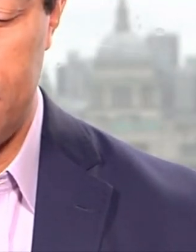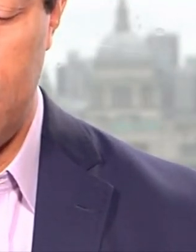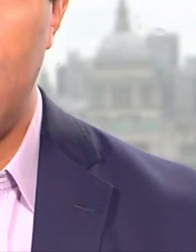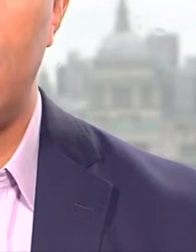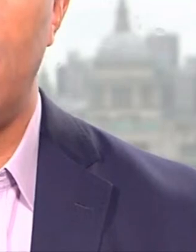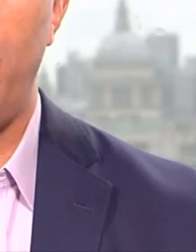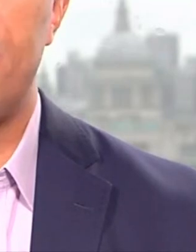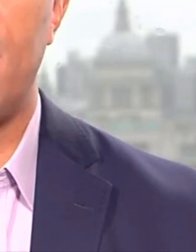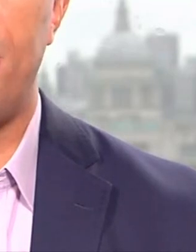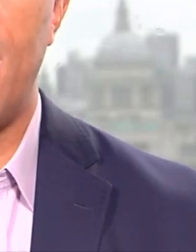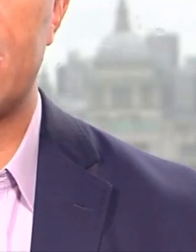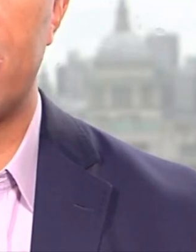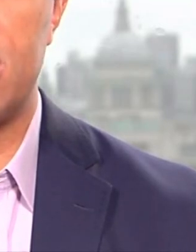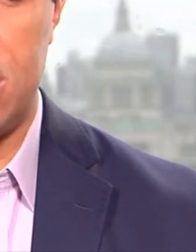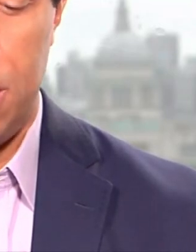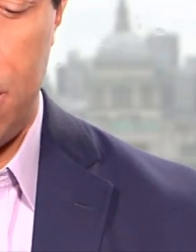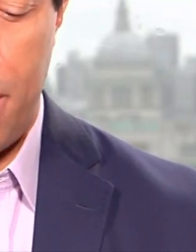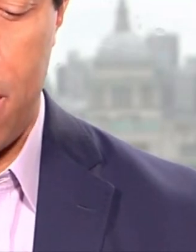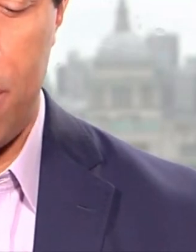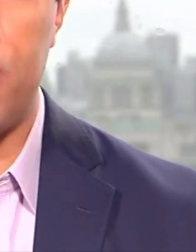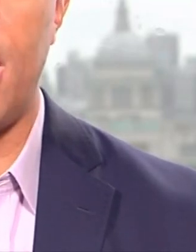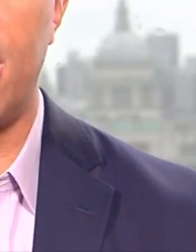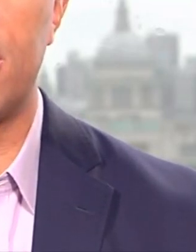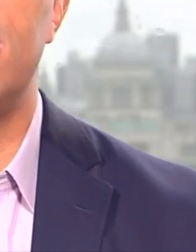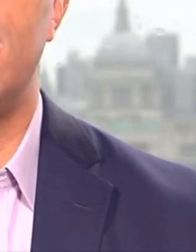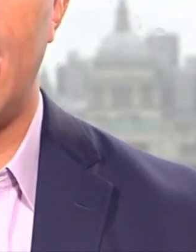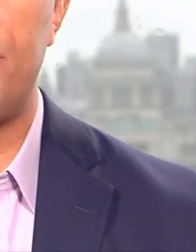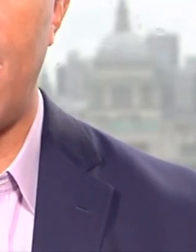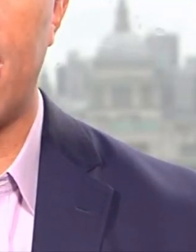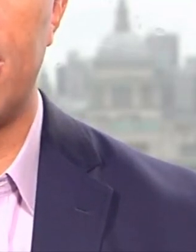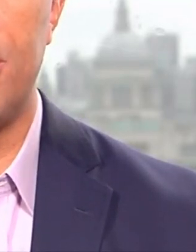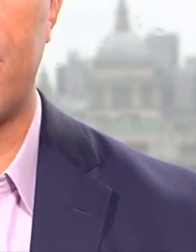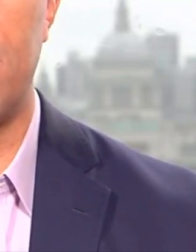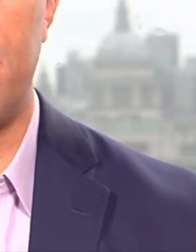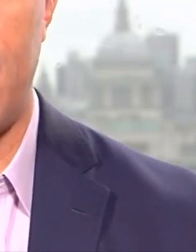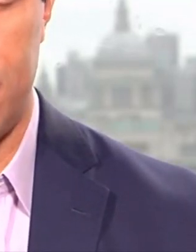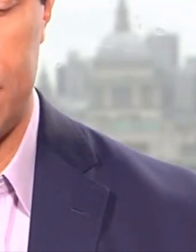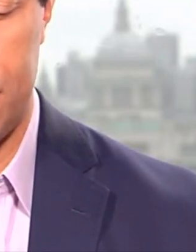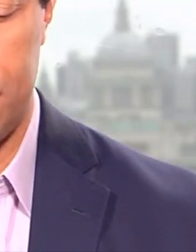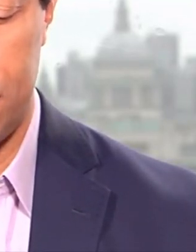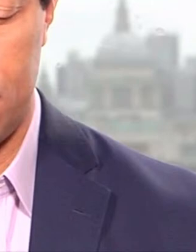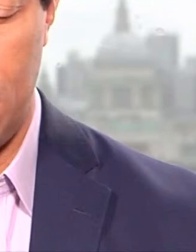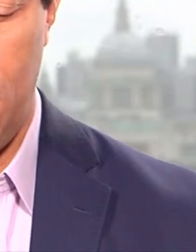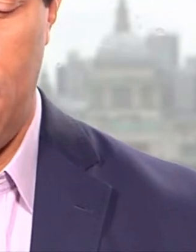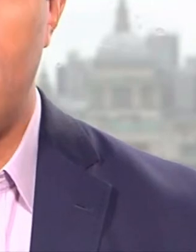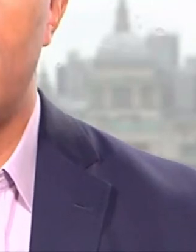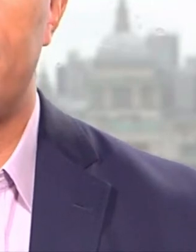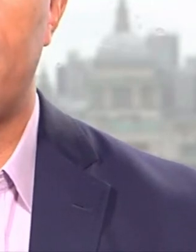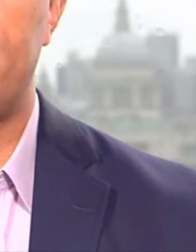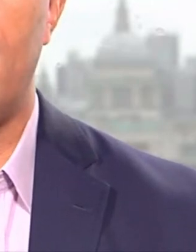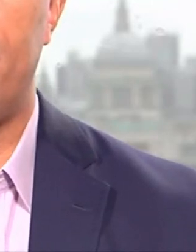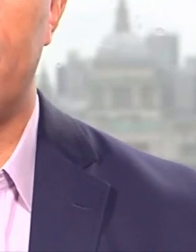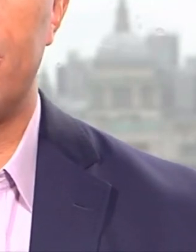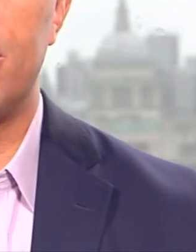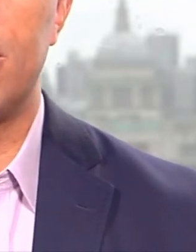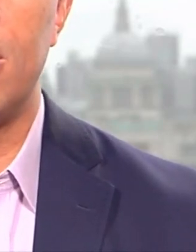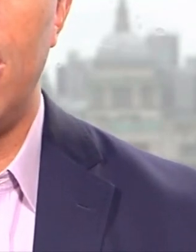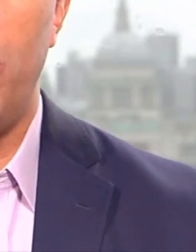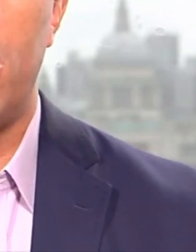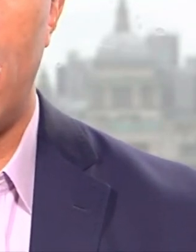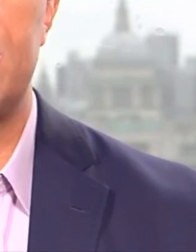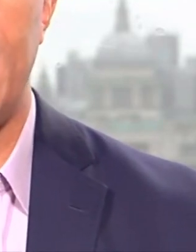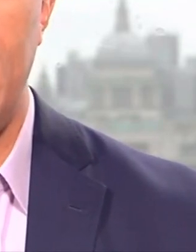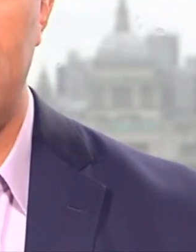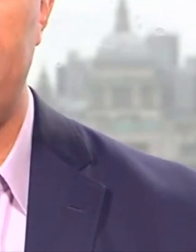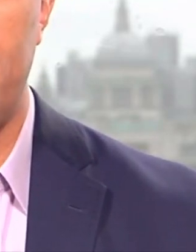tools, we can help experts better understand and respond to critical issues. For example,